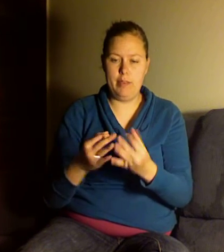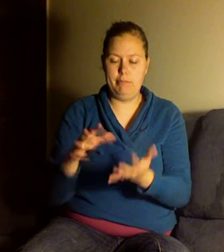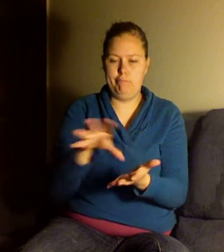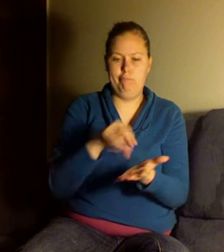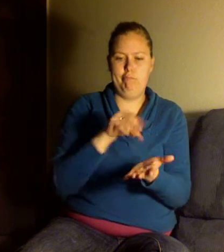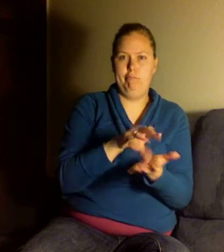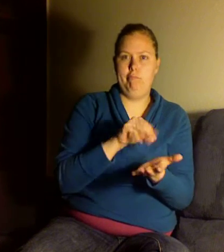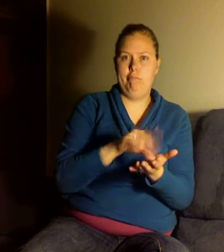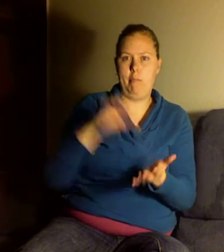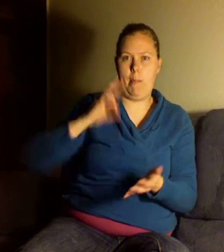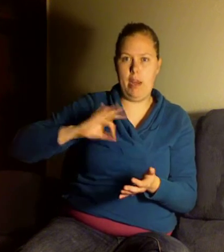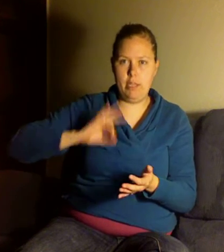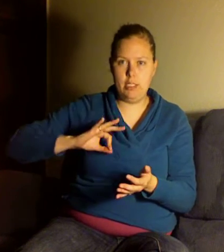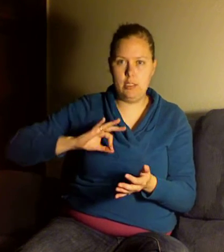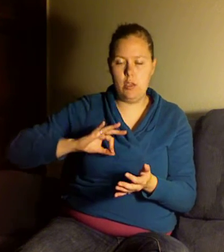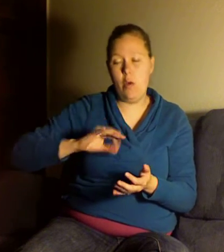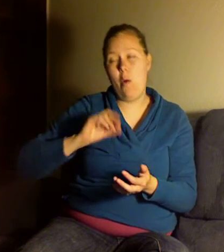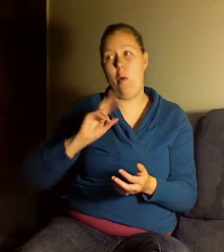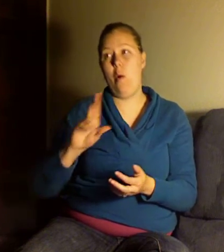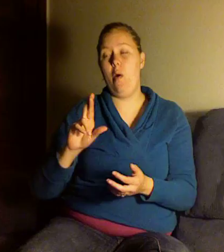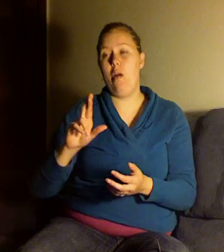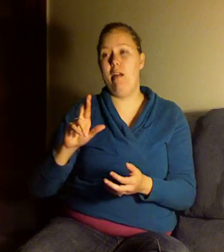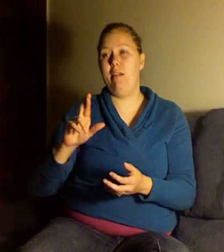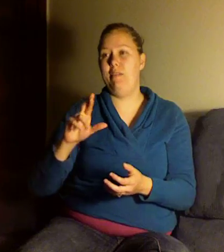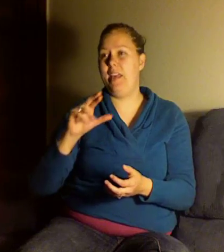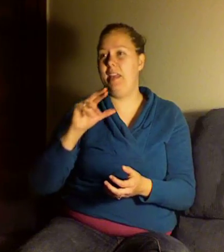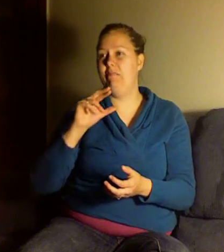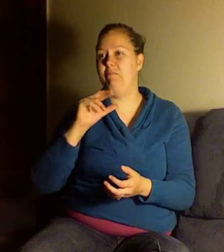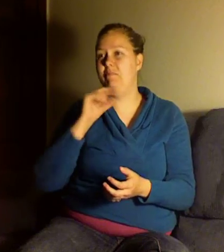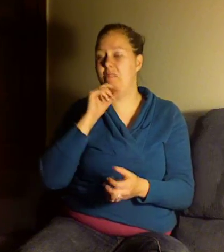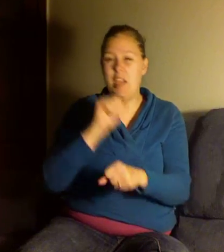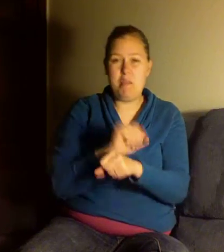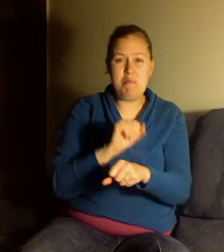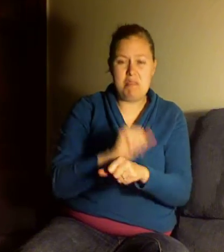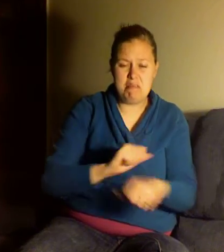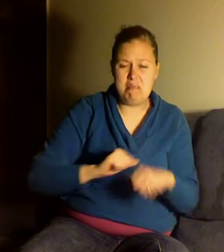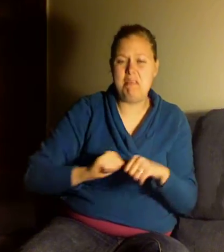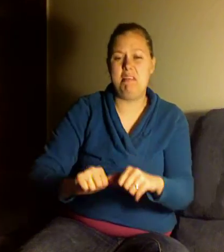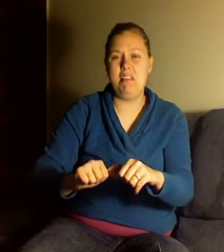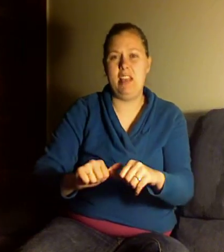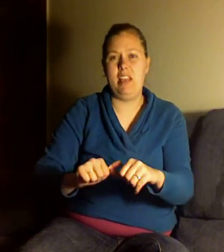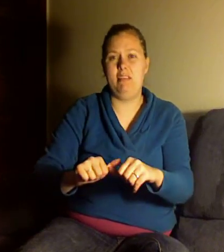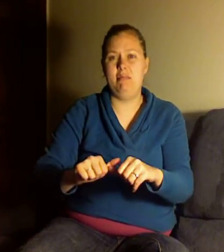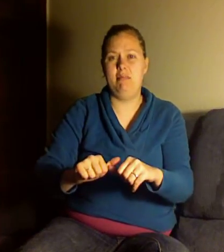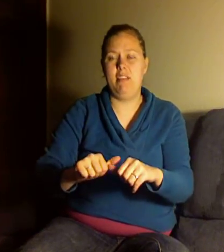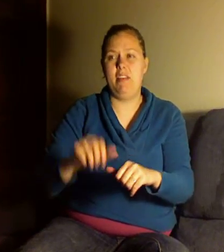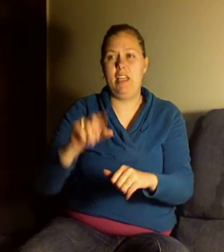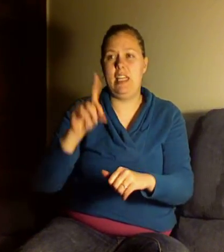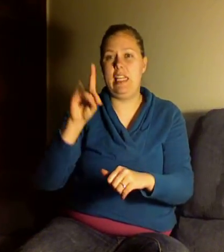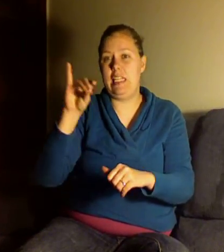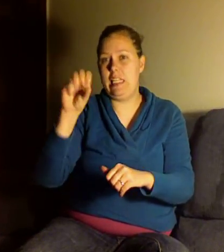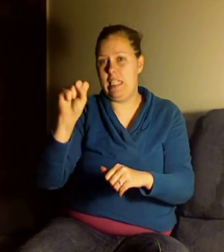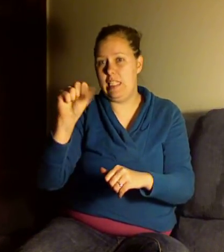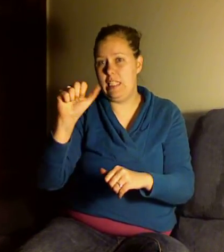also provide benefits for them. Now, one very, very common misconception with Social Security is that it is somehow a form of